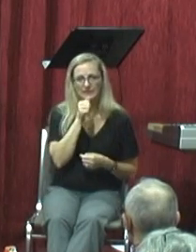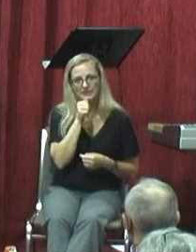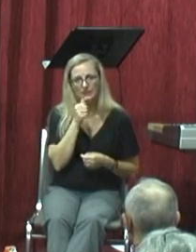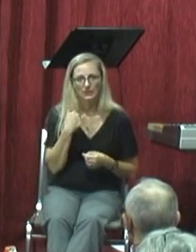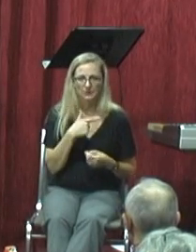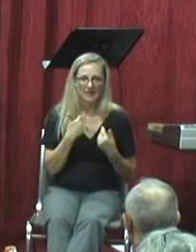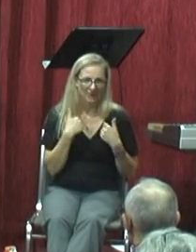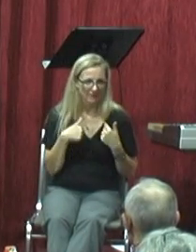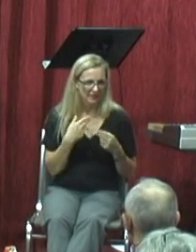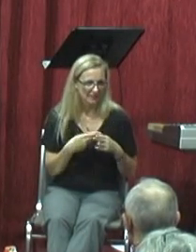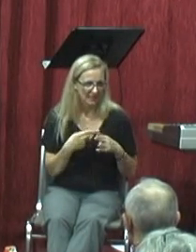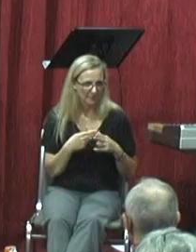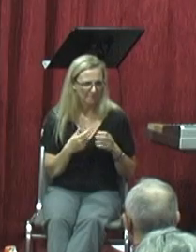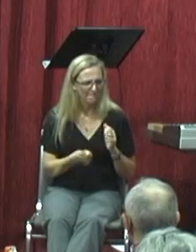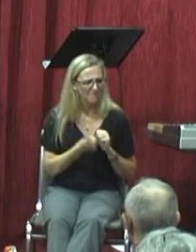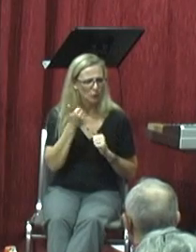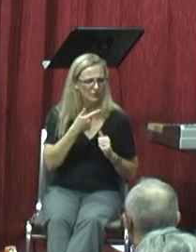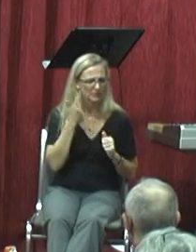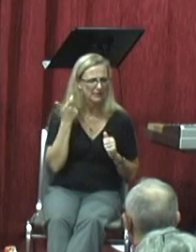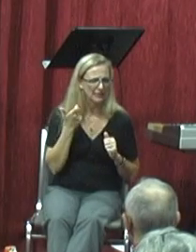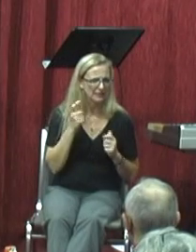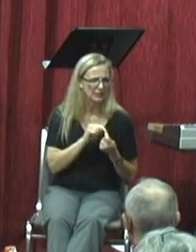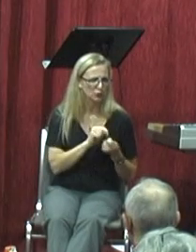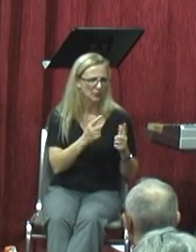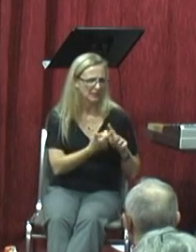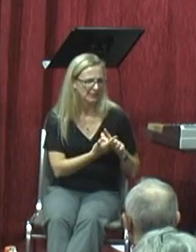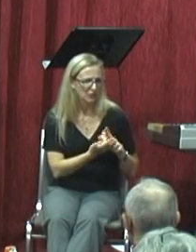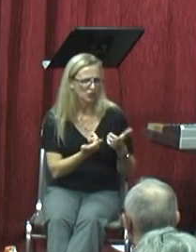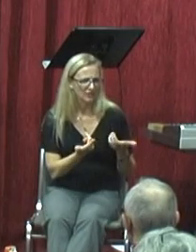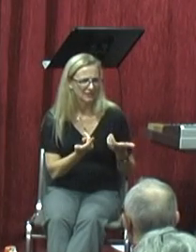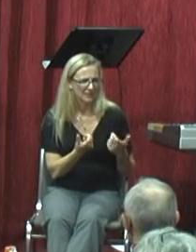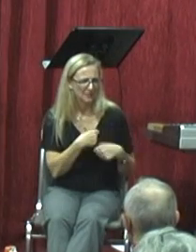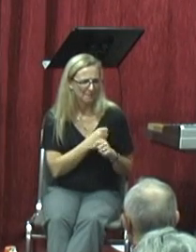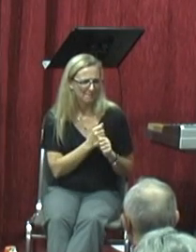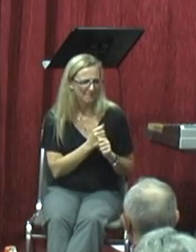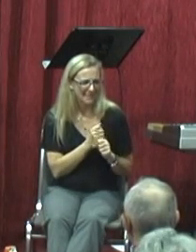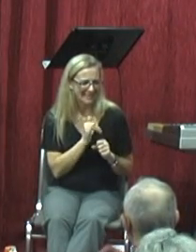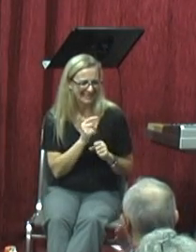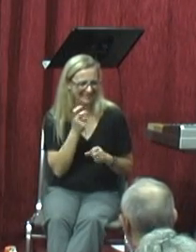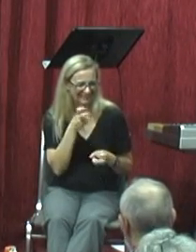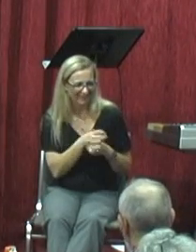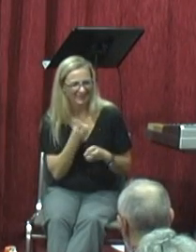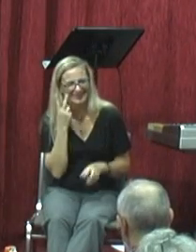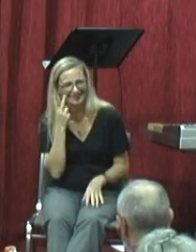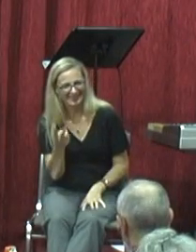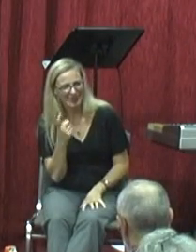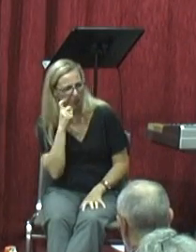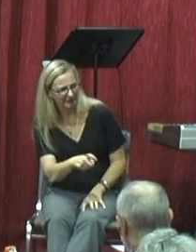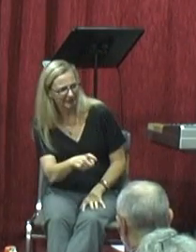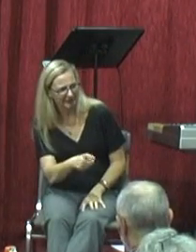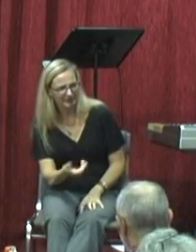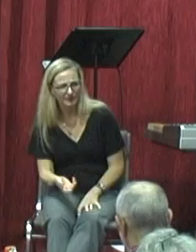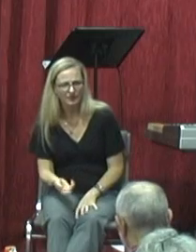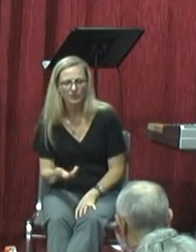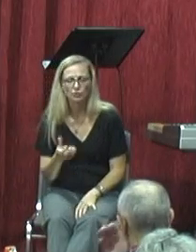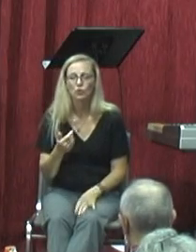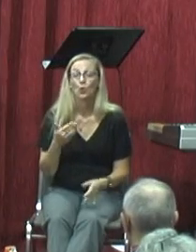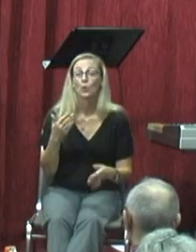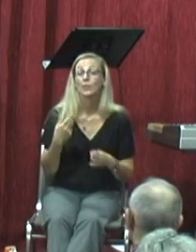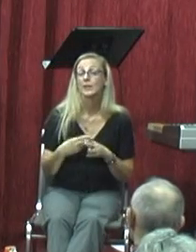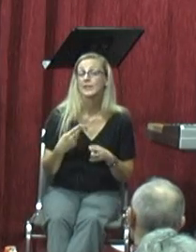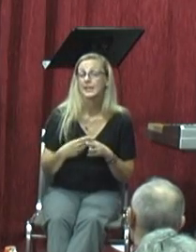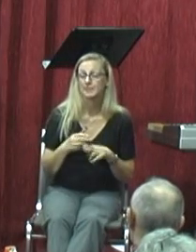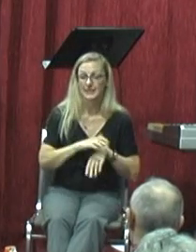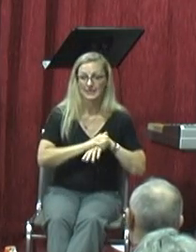name, mostly because the translations make it hard to see the name. So here's what this name is.